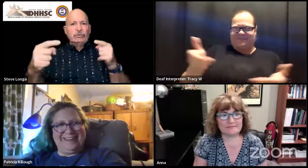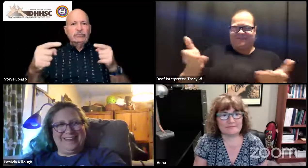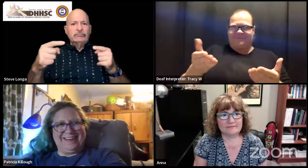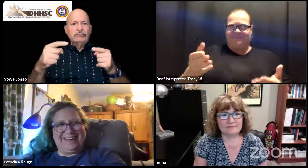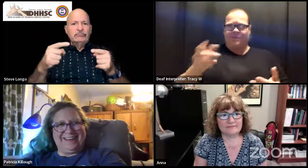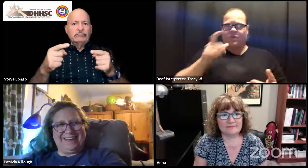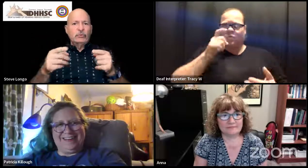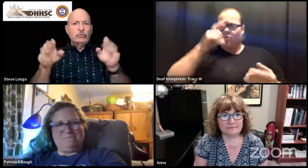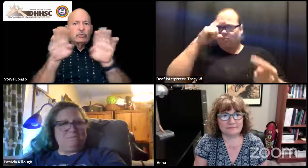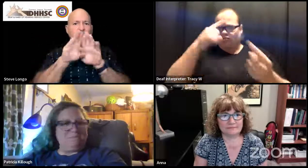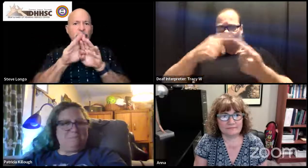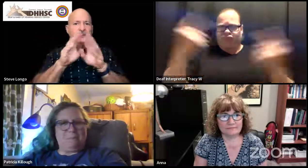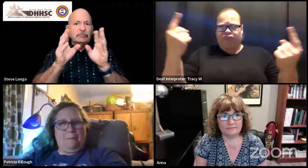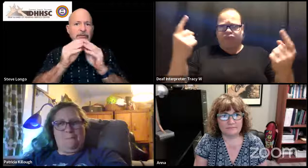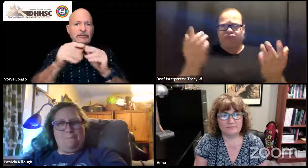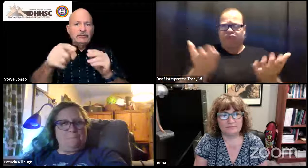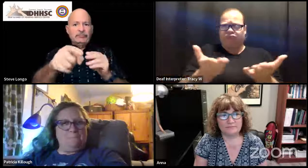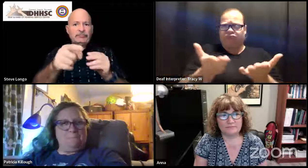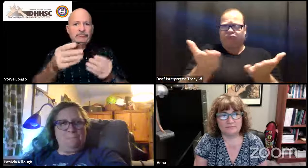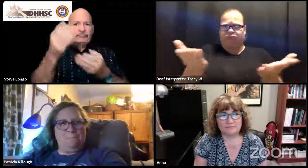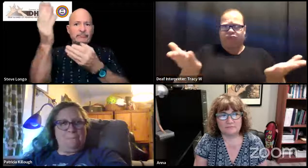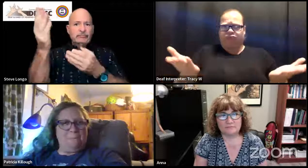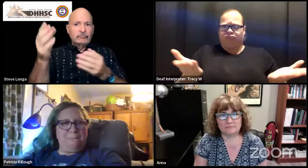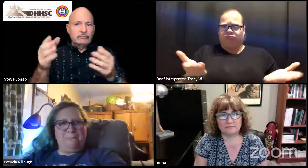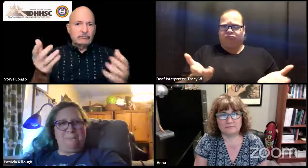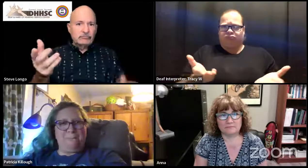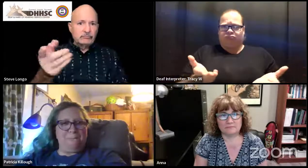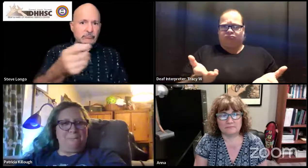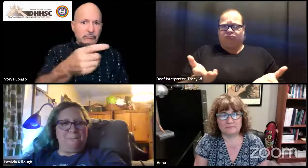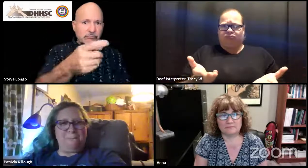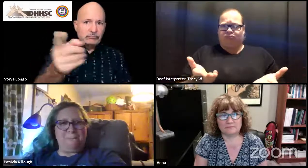So any opposed?